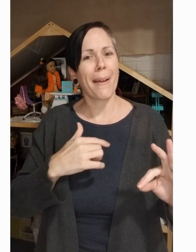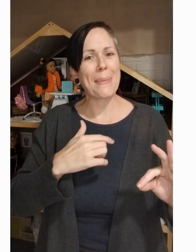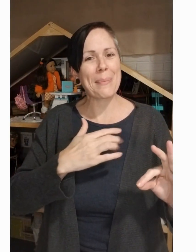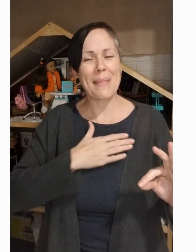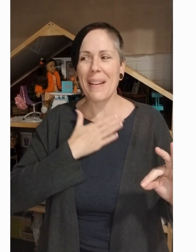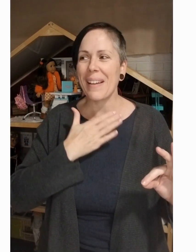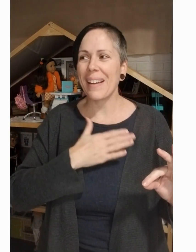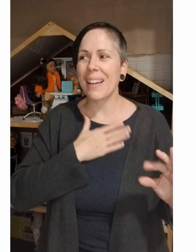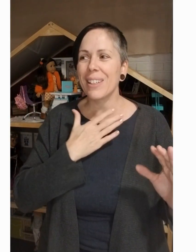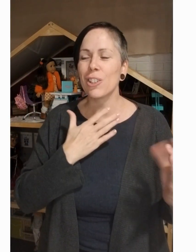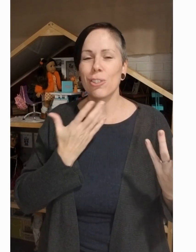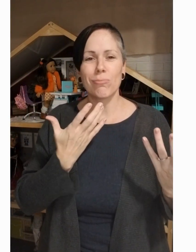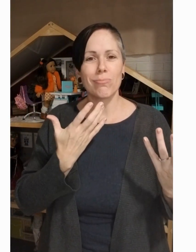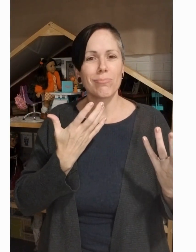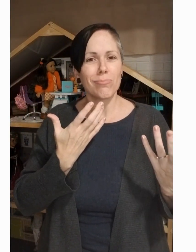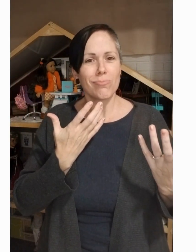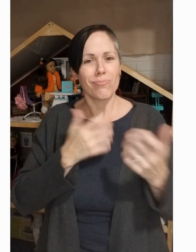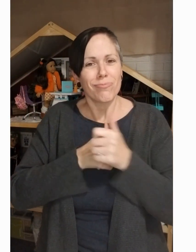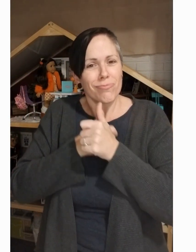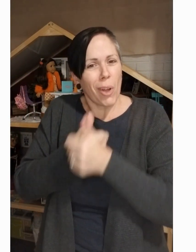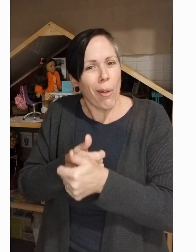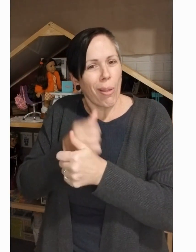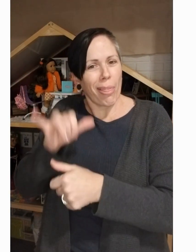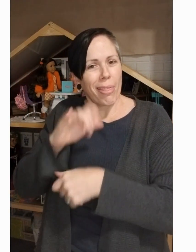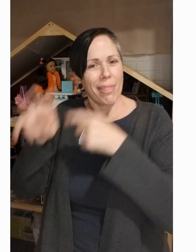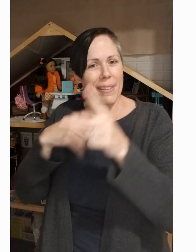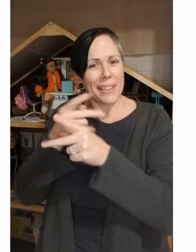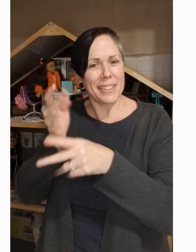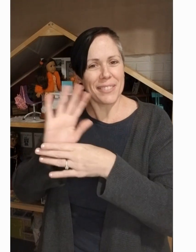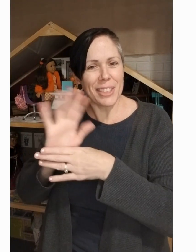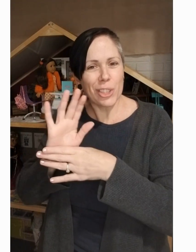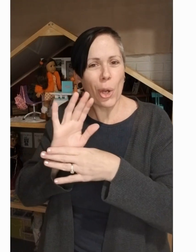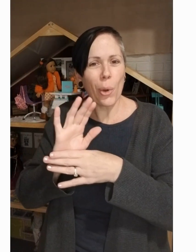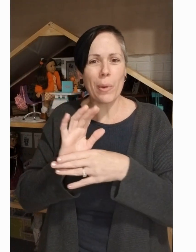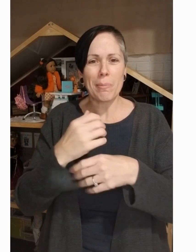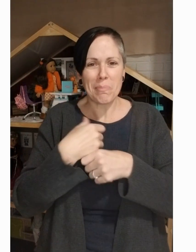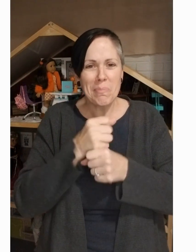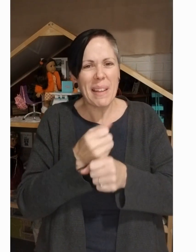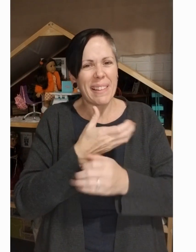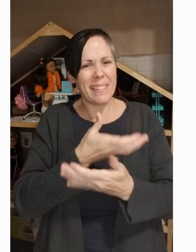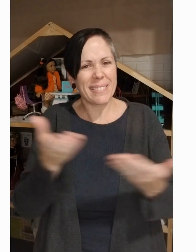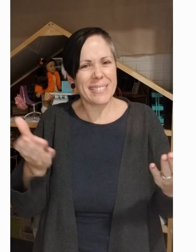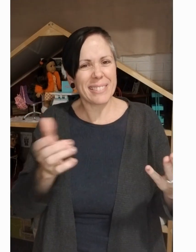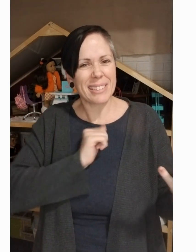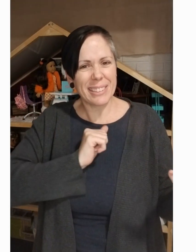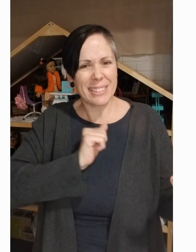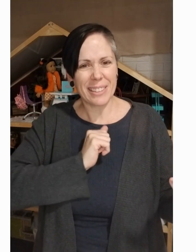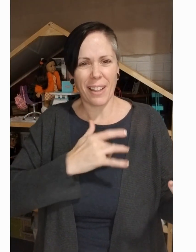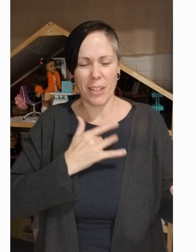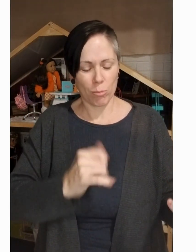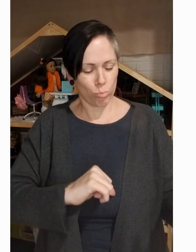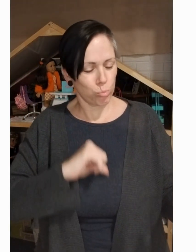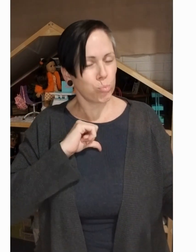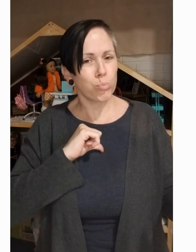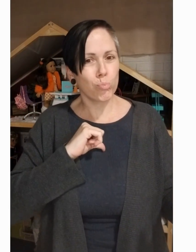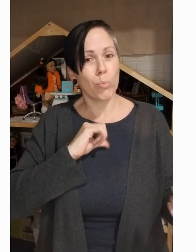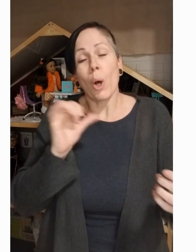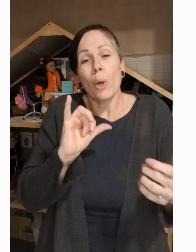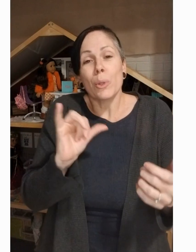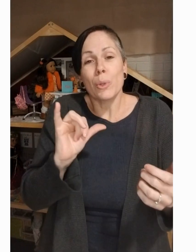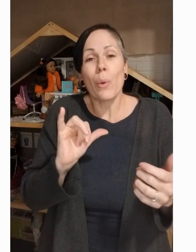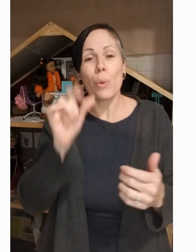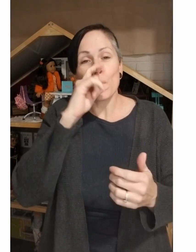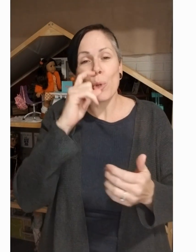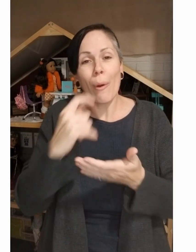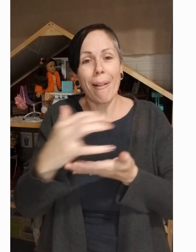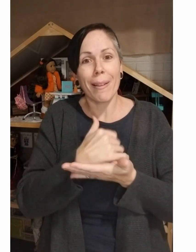happy to do these kind of crafts because it gives me a sense of accomplishment and is a fun way to add new things